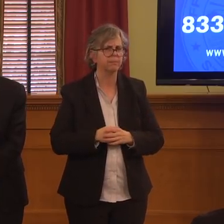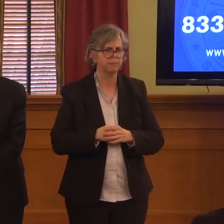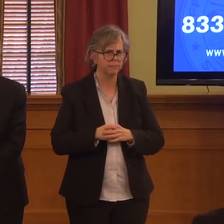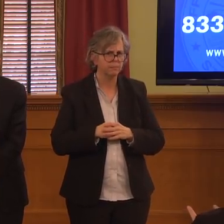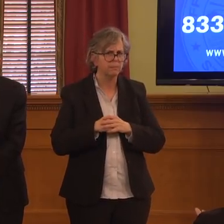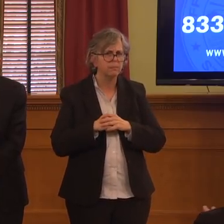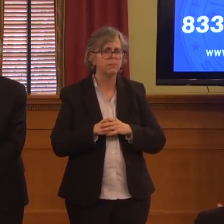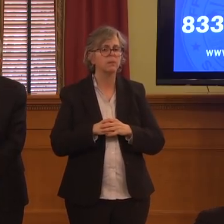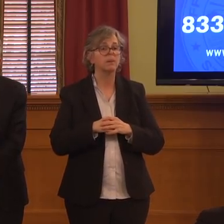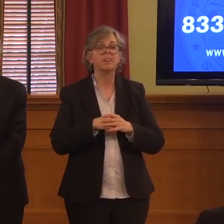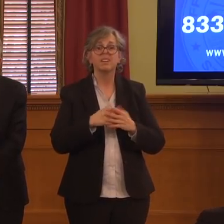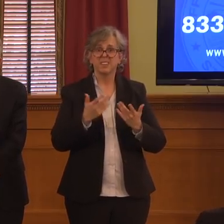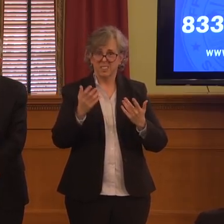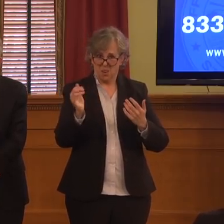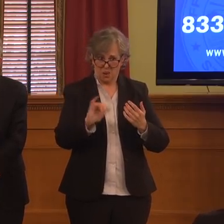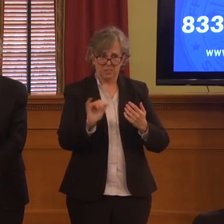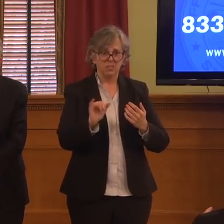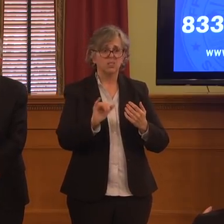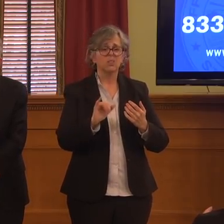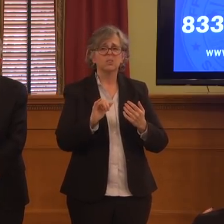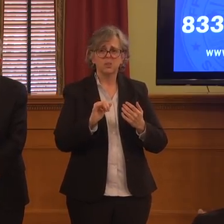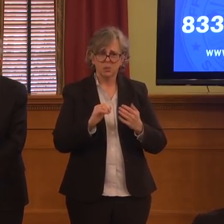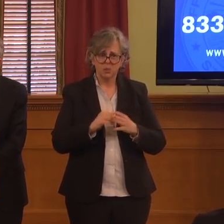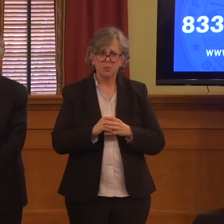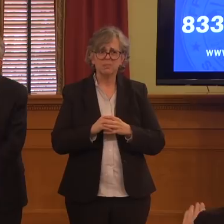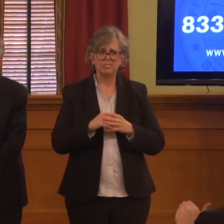we are also seeking to address the